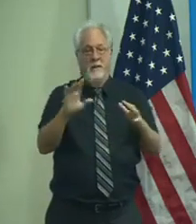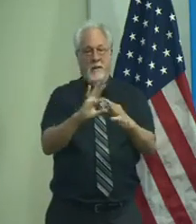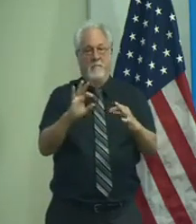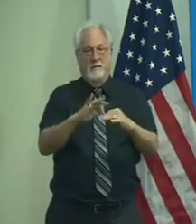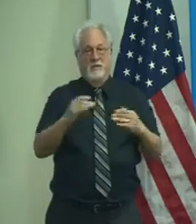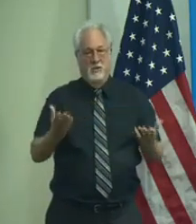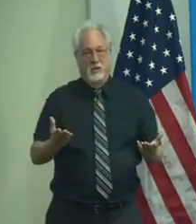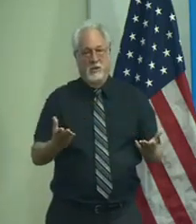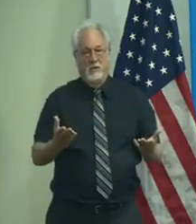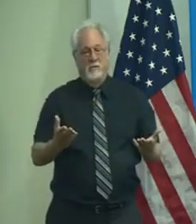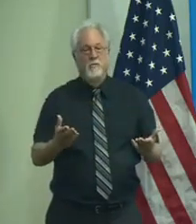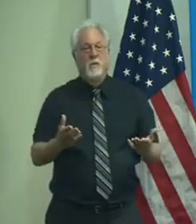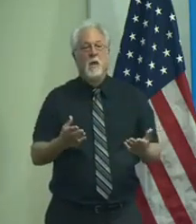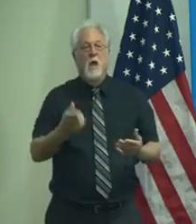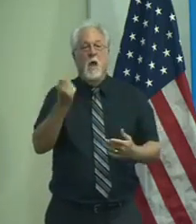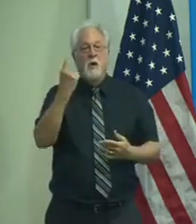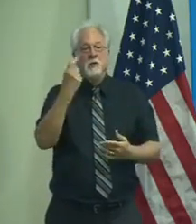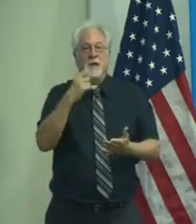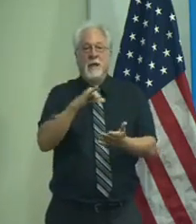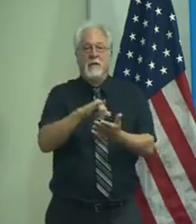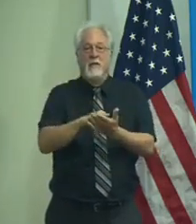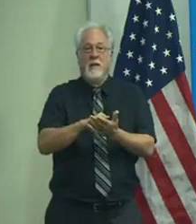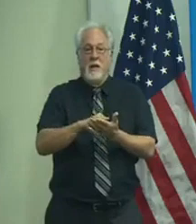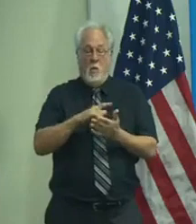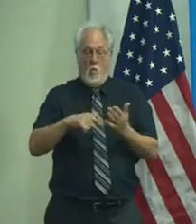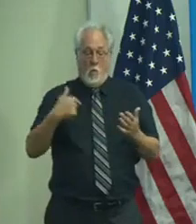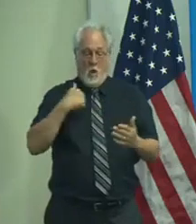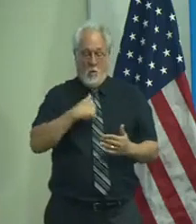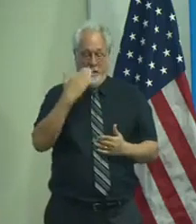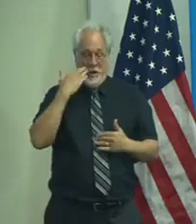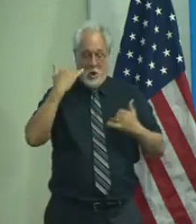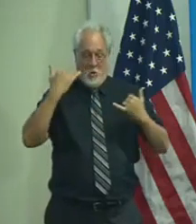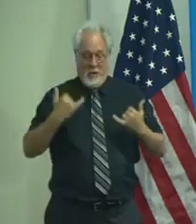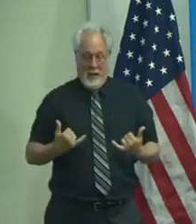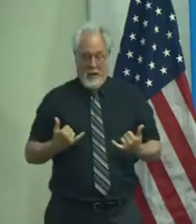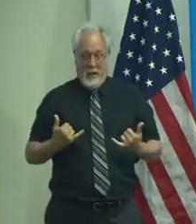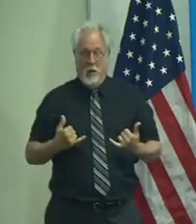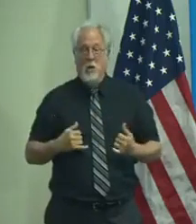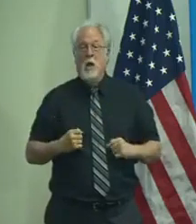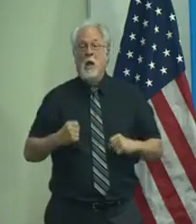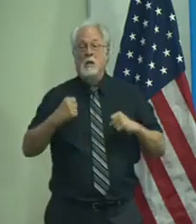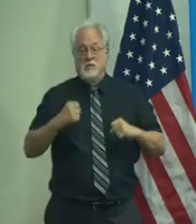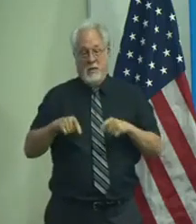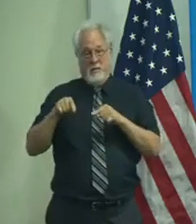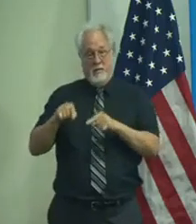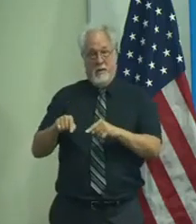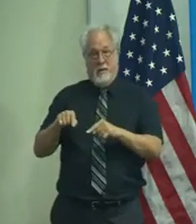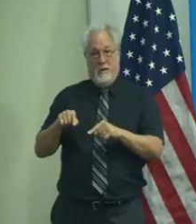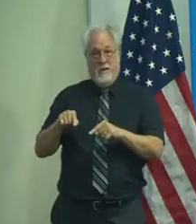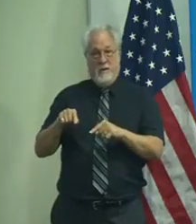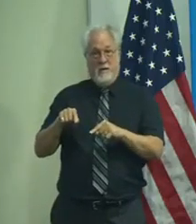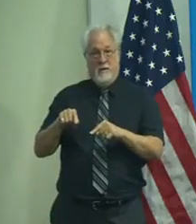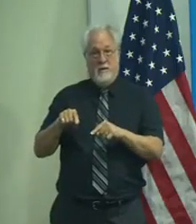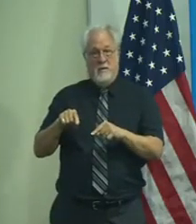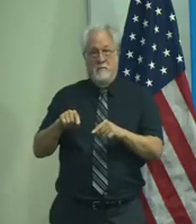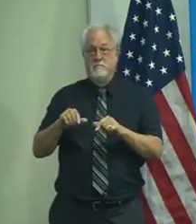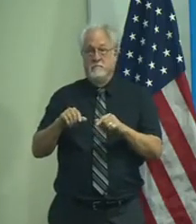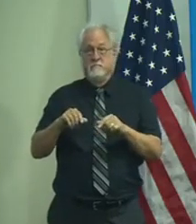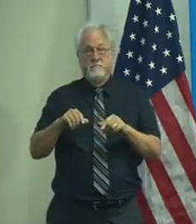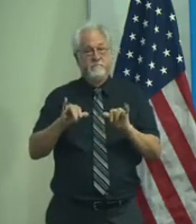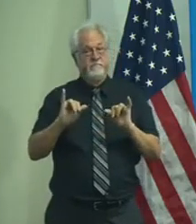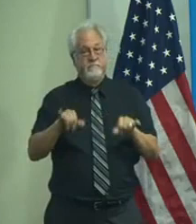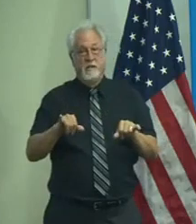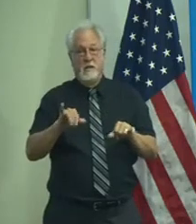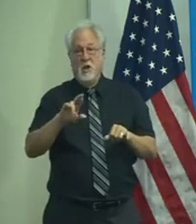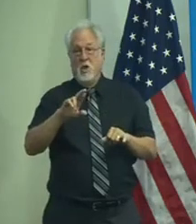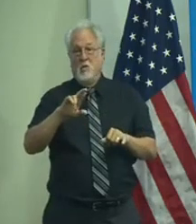here is understand that what we know right now, the strength of this hurricane is going to be akin